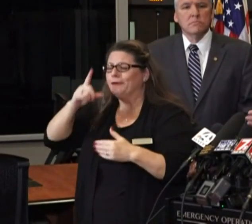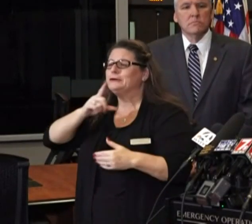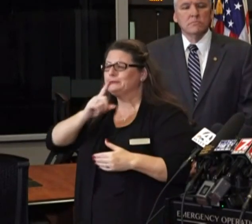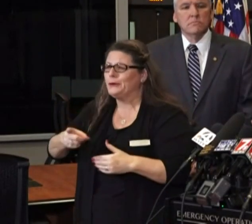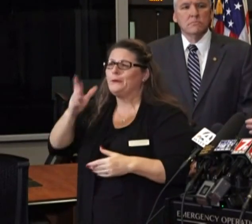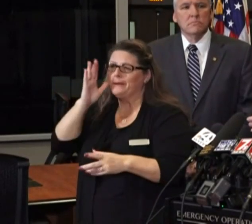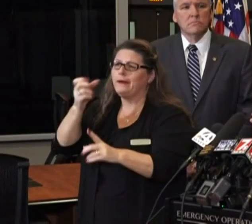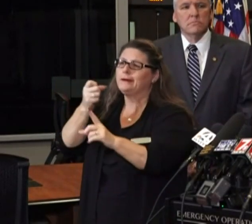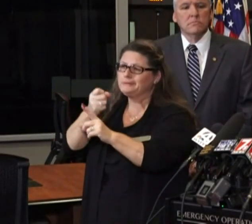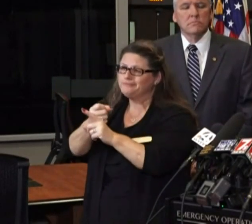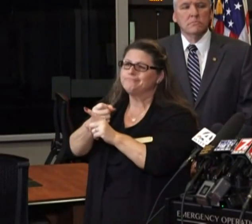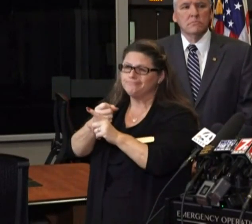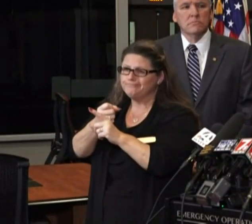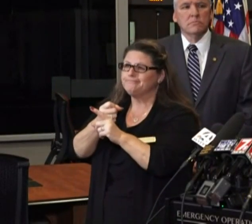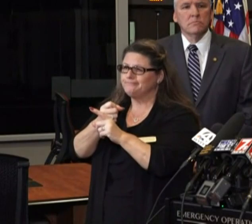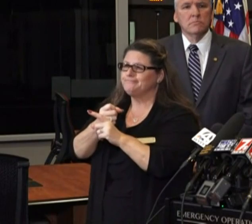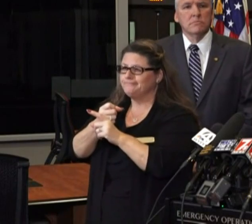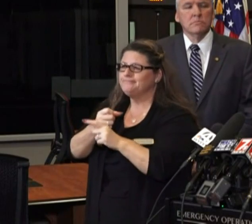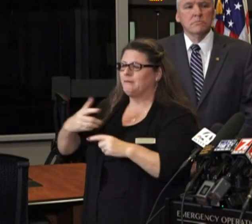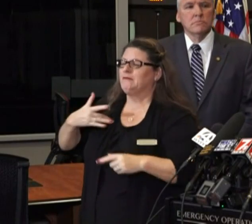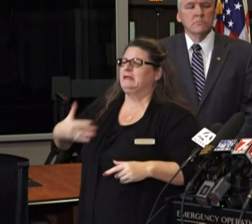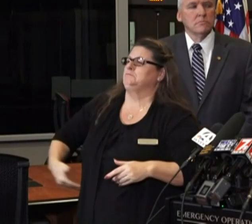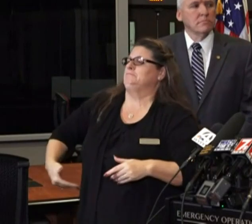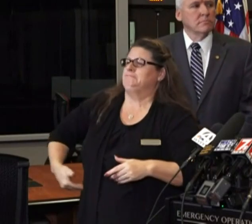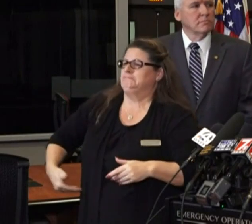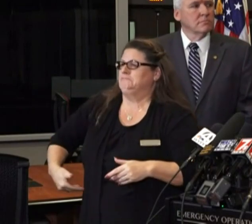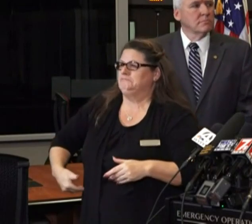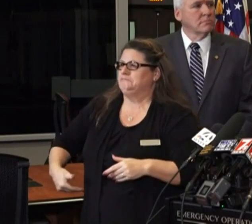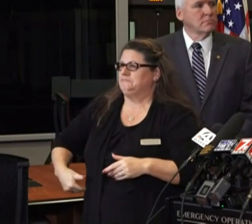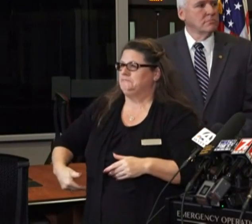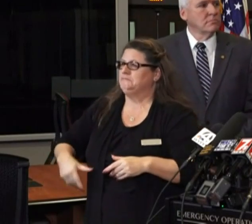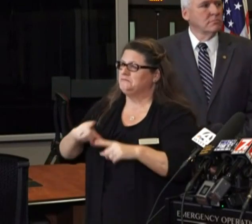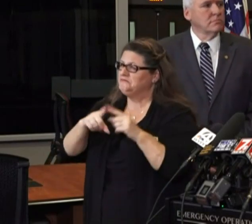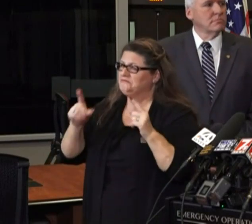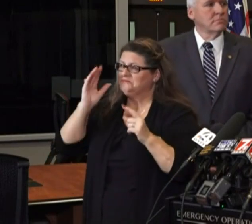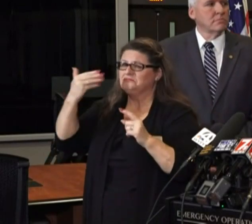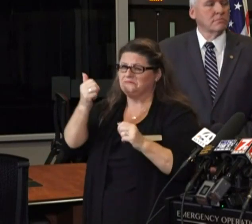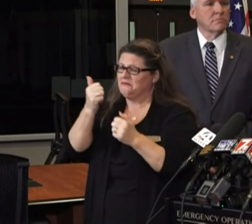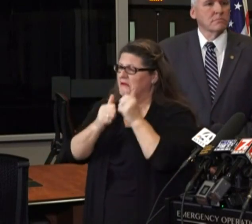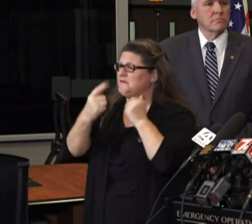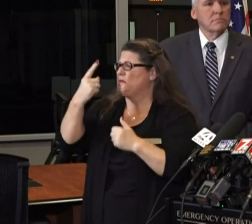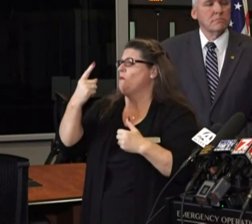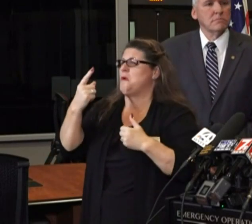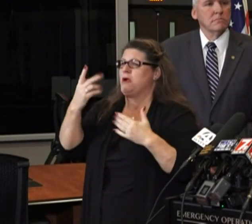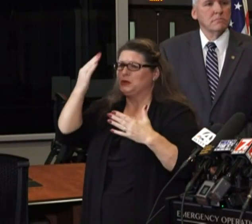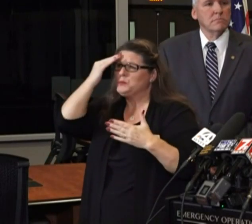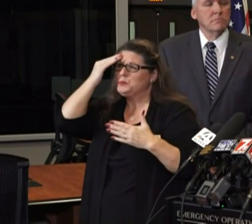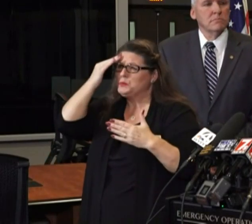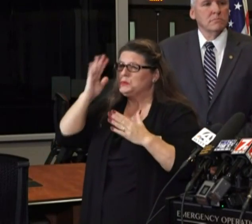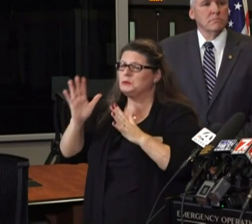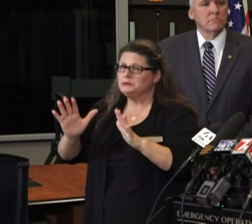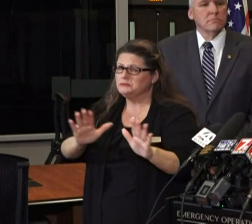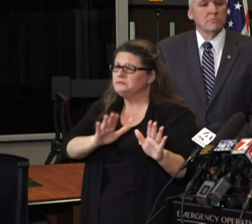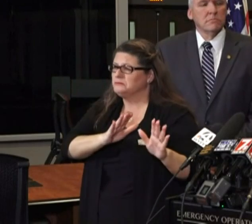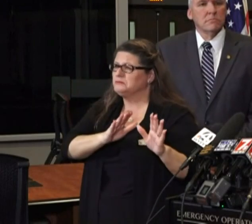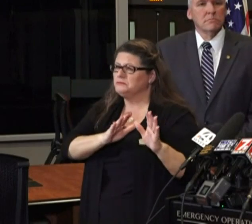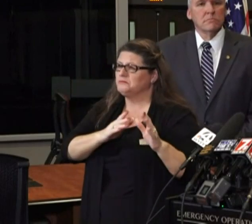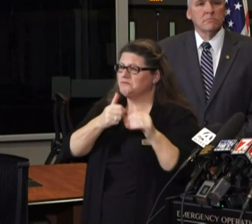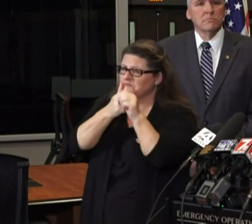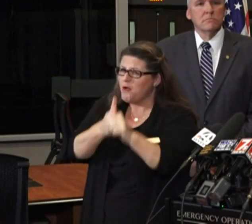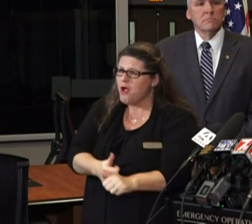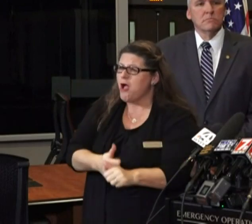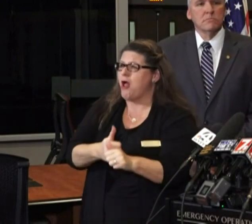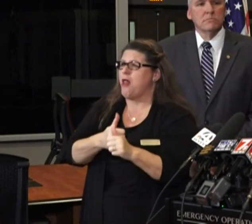All the protocols, the procedures, the people are all stood up, alert, activated. We have the systems